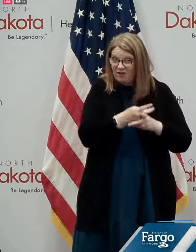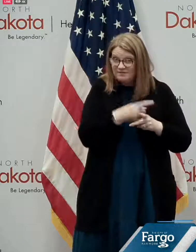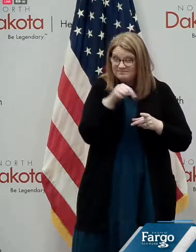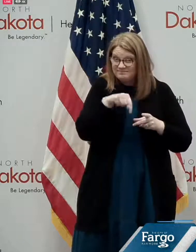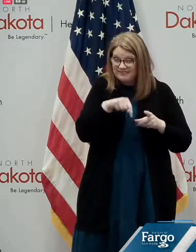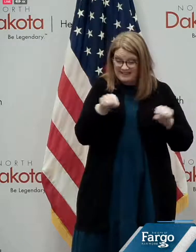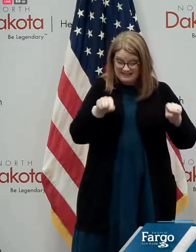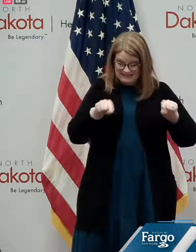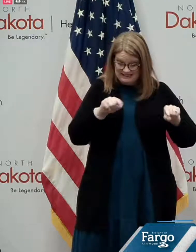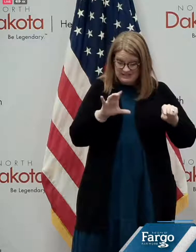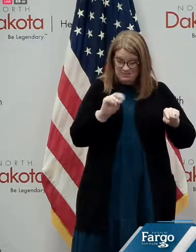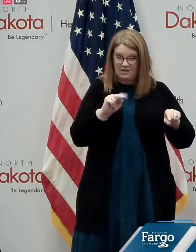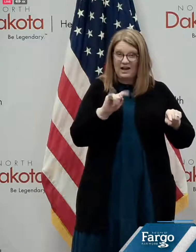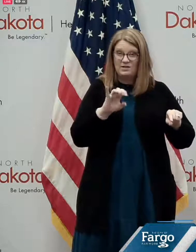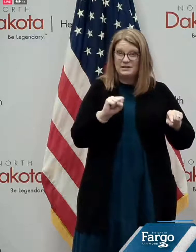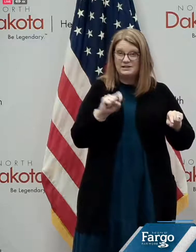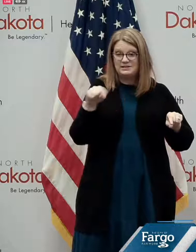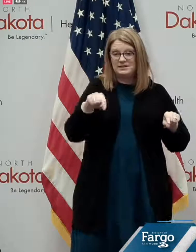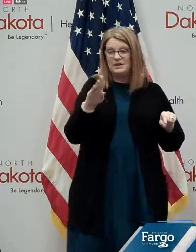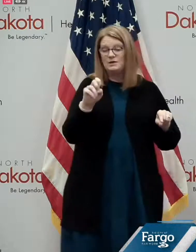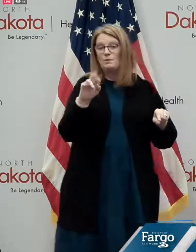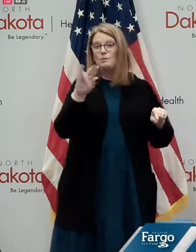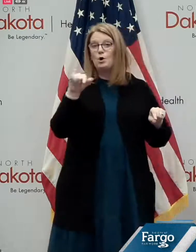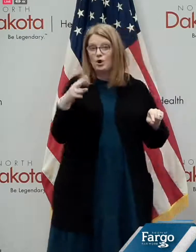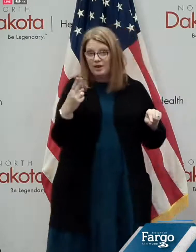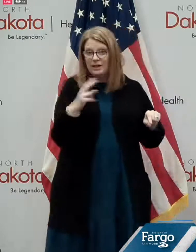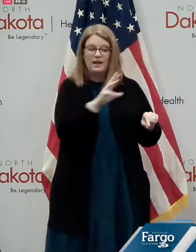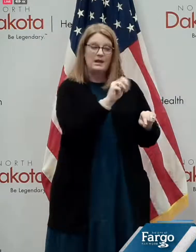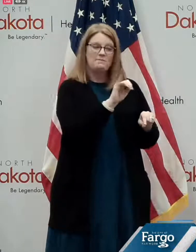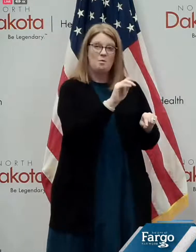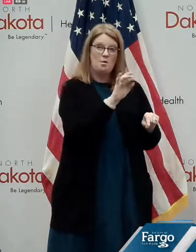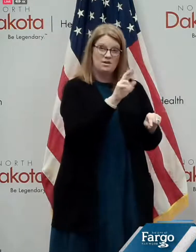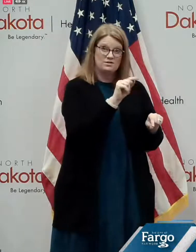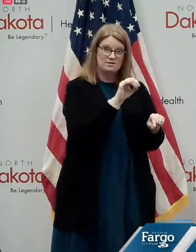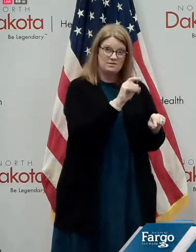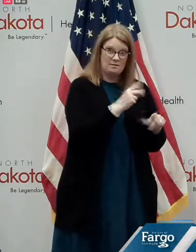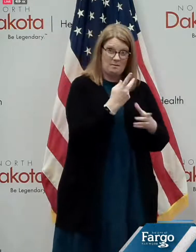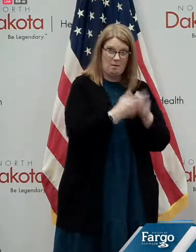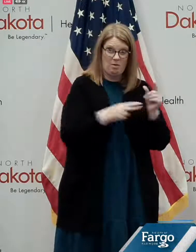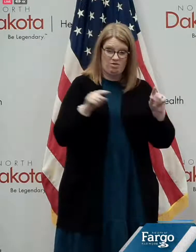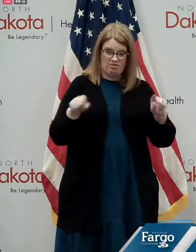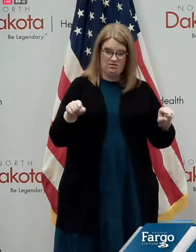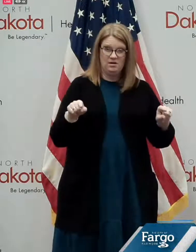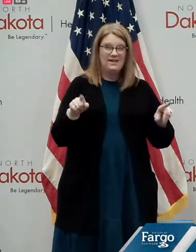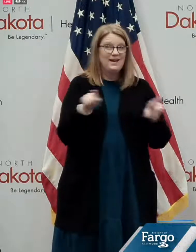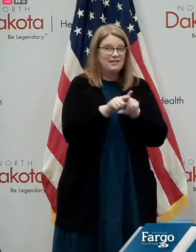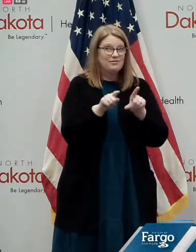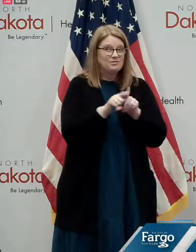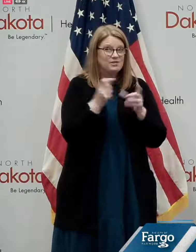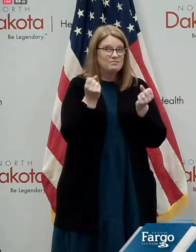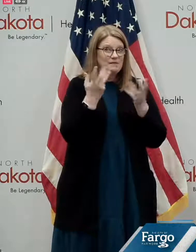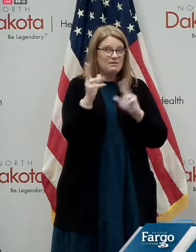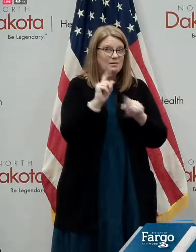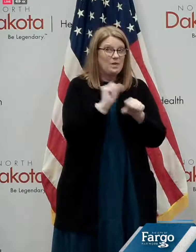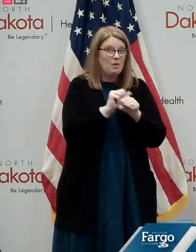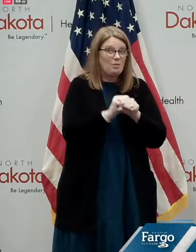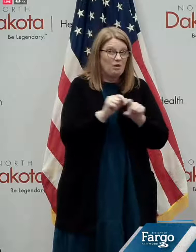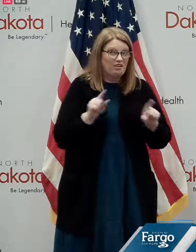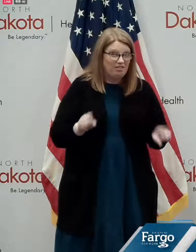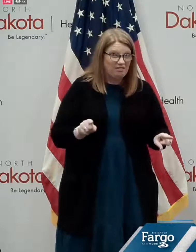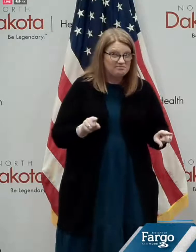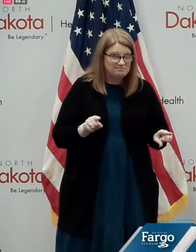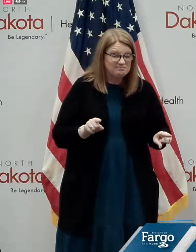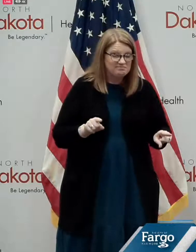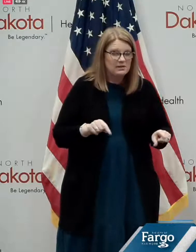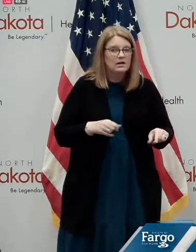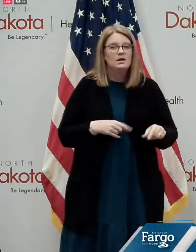2 counties, in Burley and Morton, and also a lot of long-term care workers. That testing strategy will be